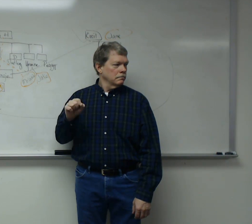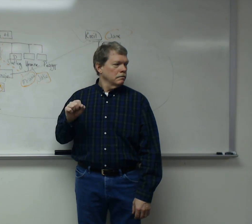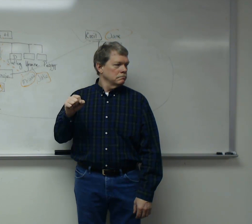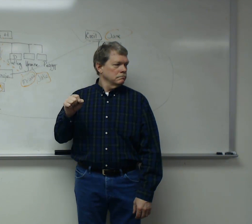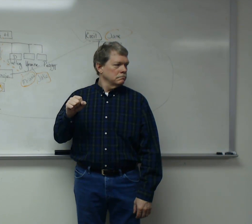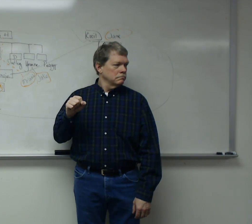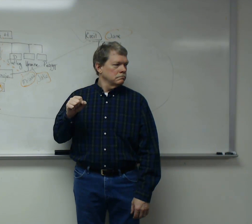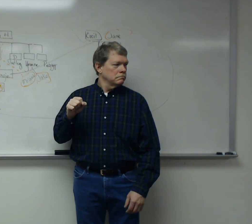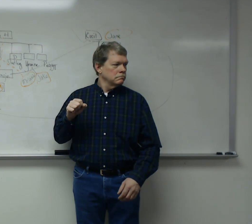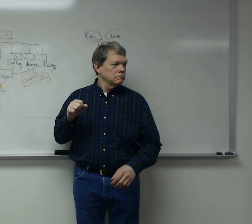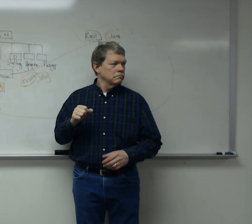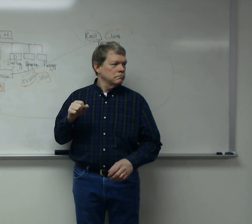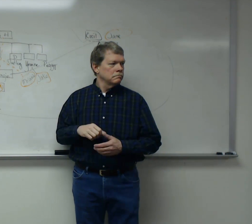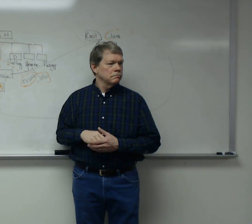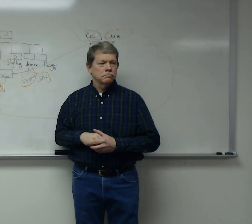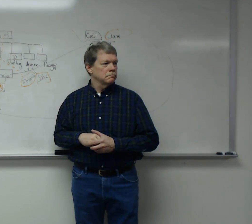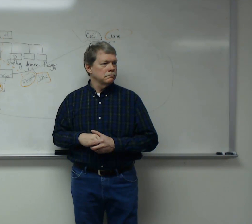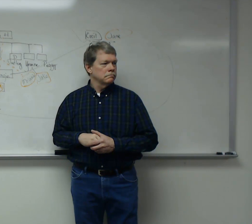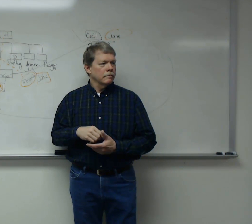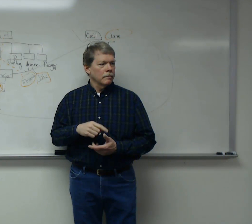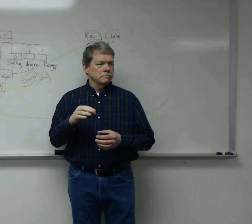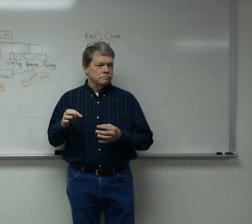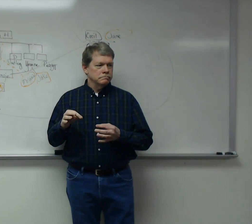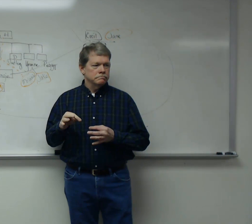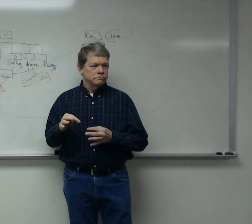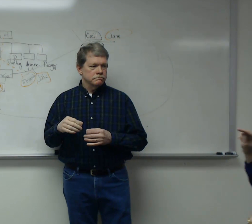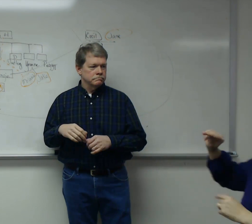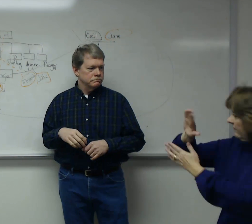name. It's not unique to them.